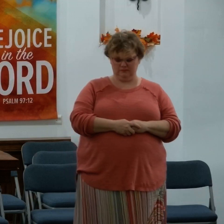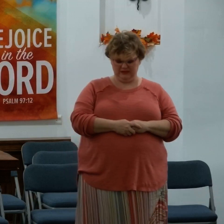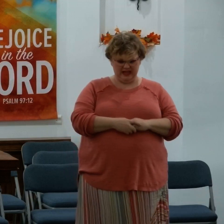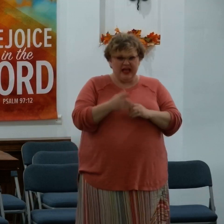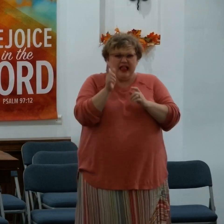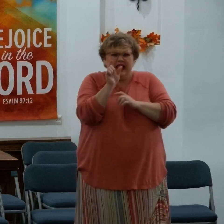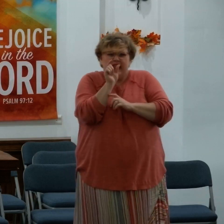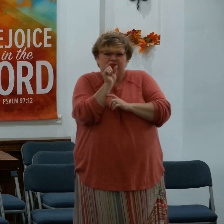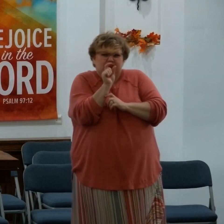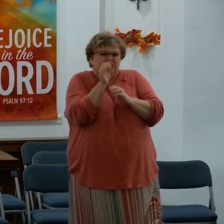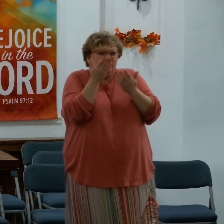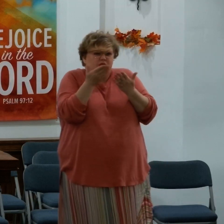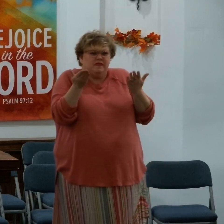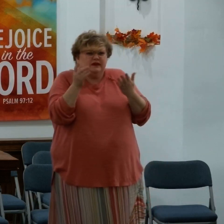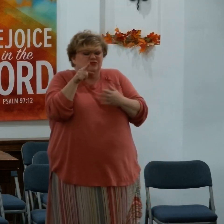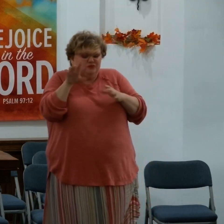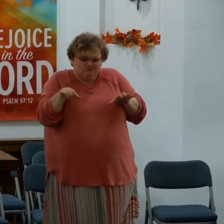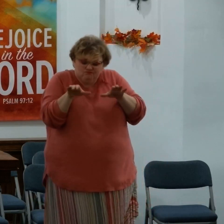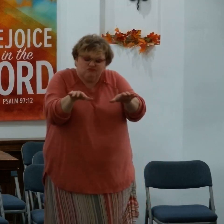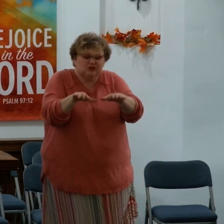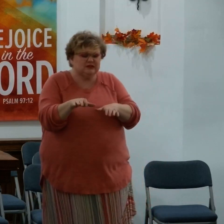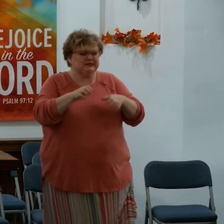Little things that you had done,